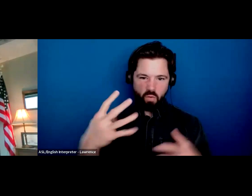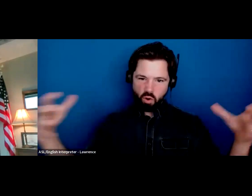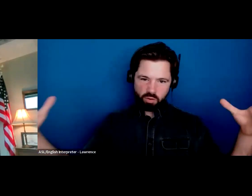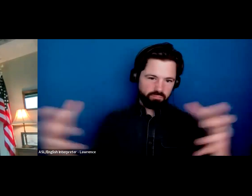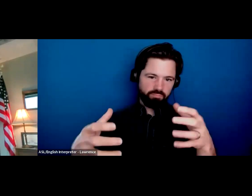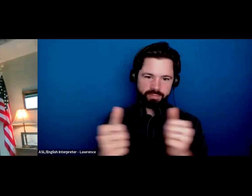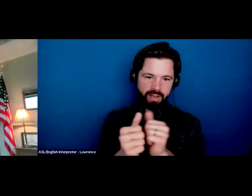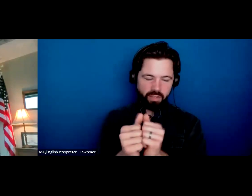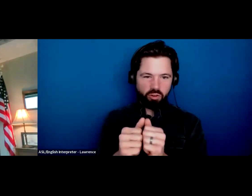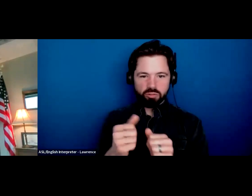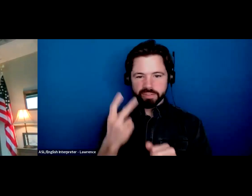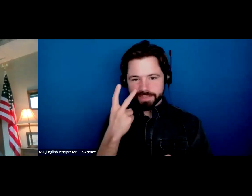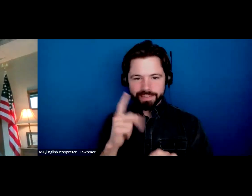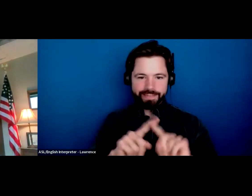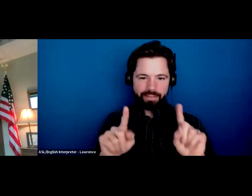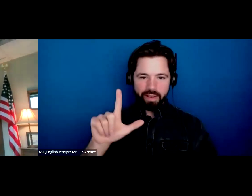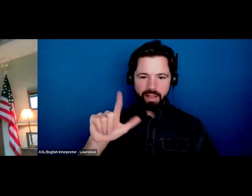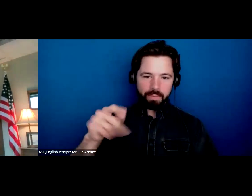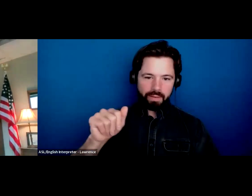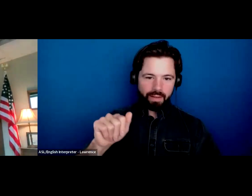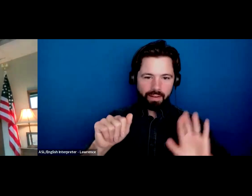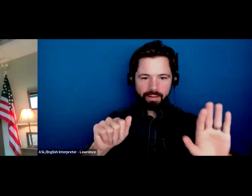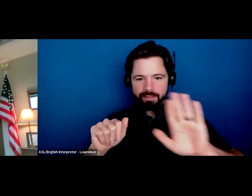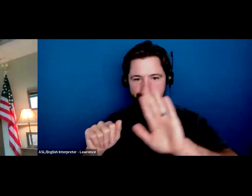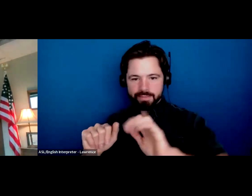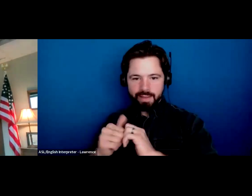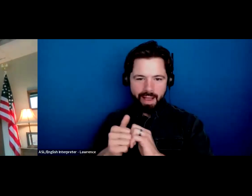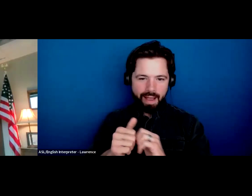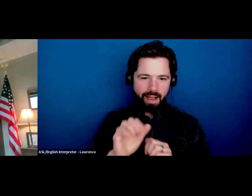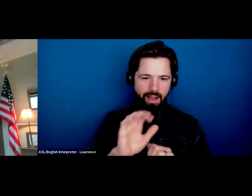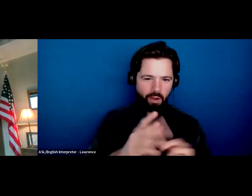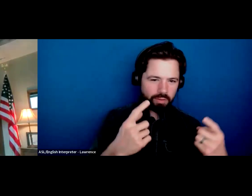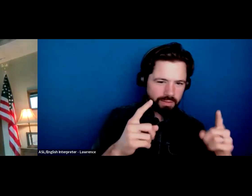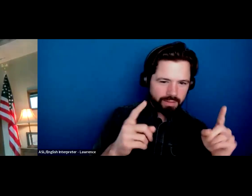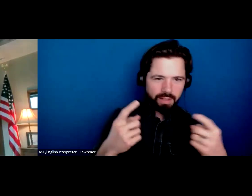different LPA is doing that successfully.